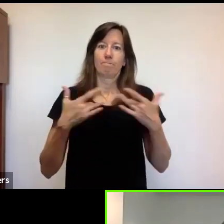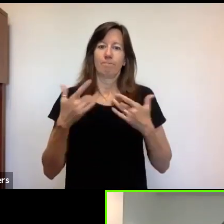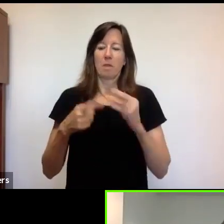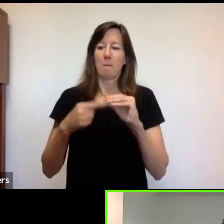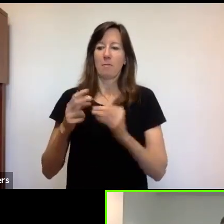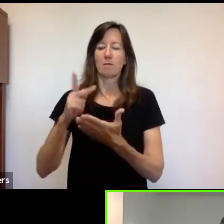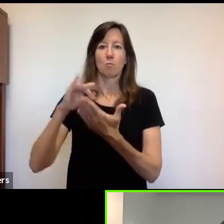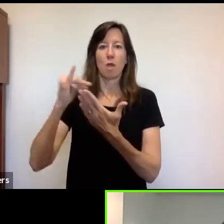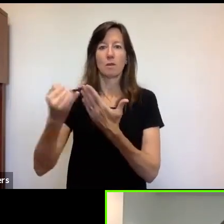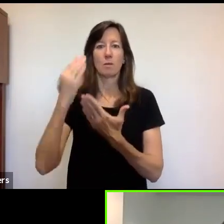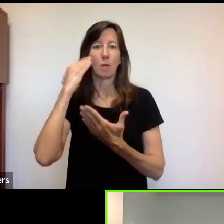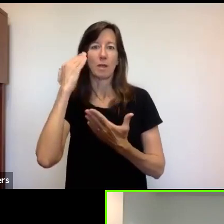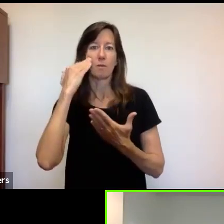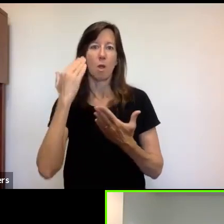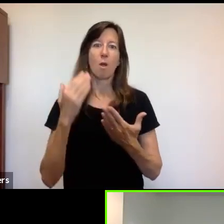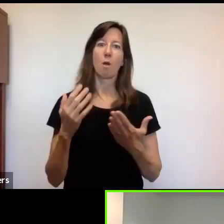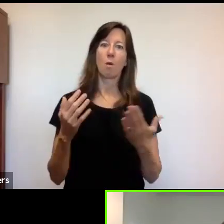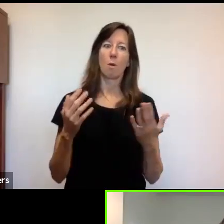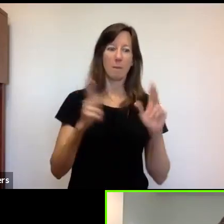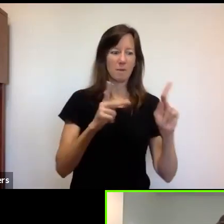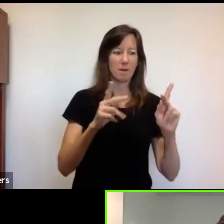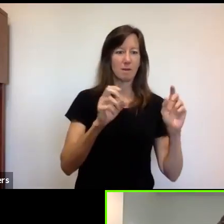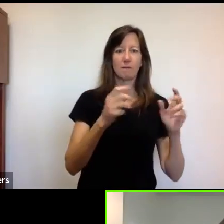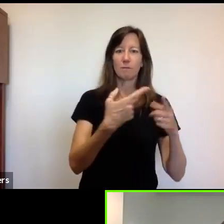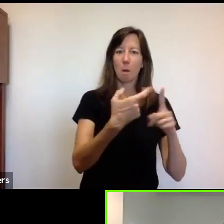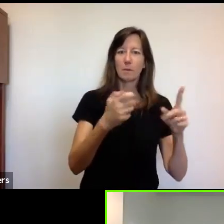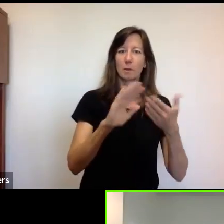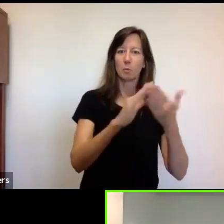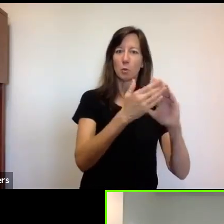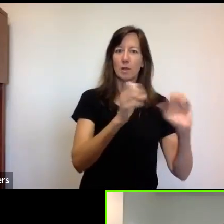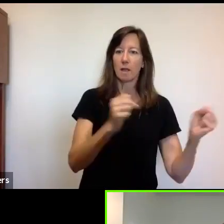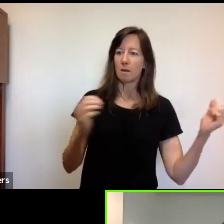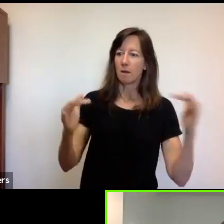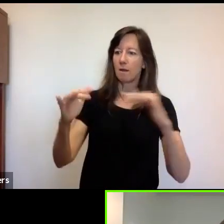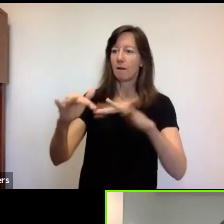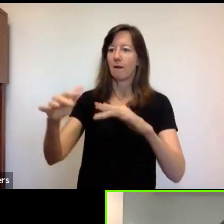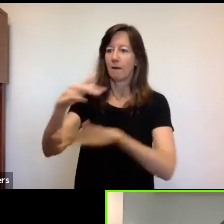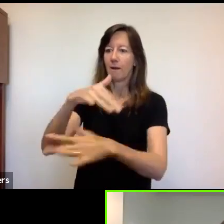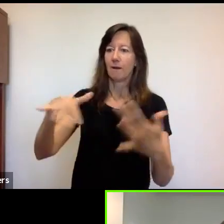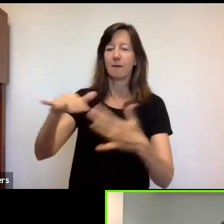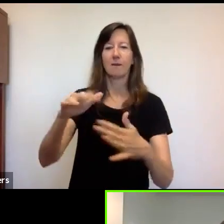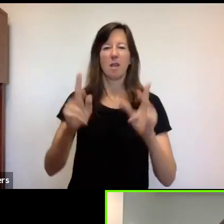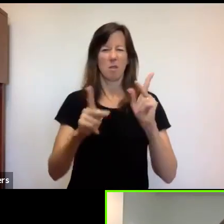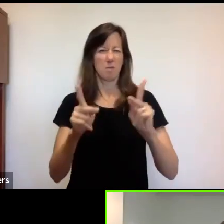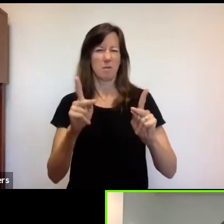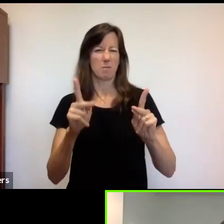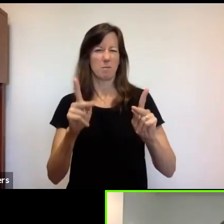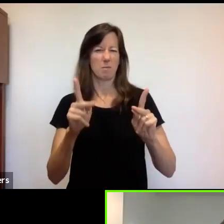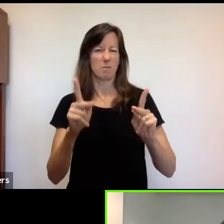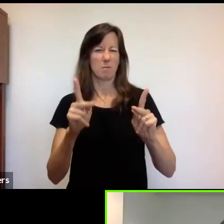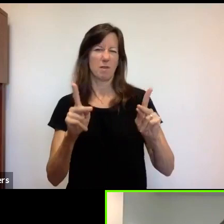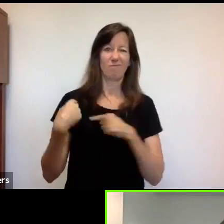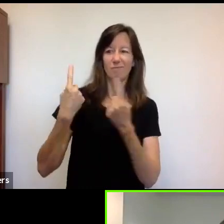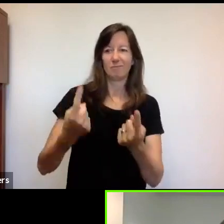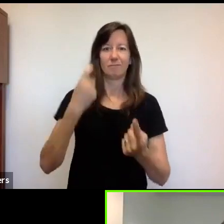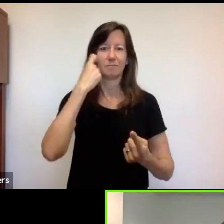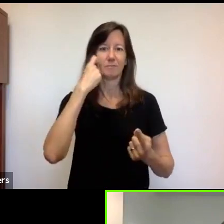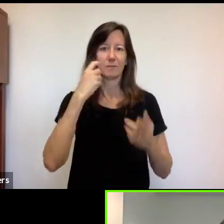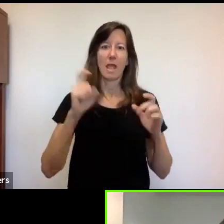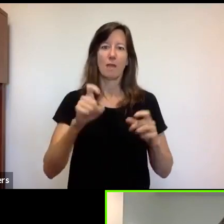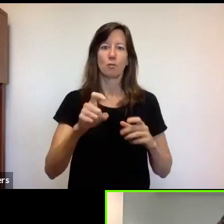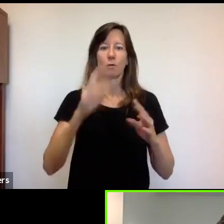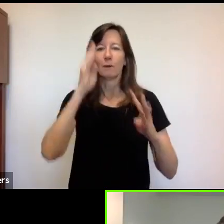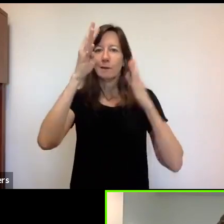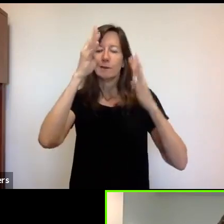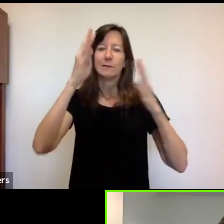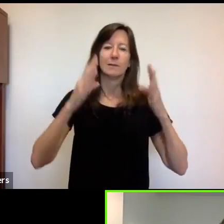where community has come together, and folks have had to, find ways to come together in interesting and creative ways. And Dutchess County